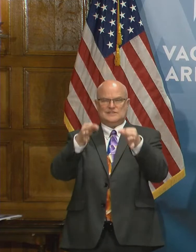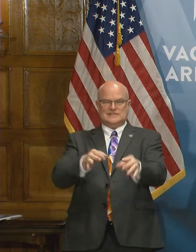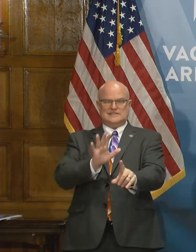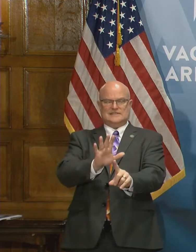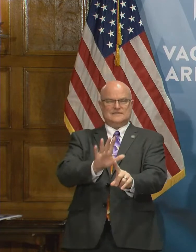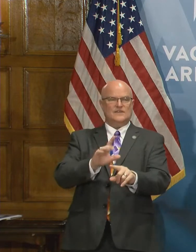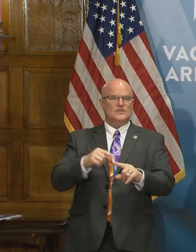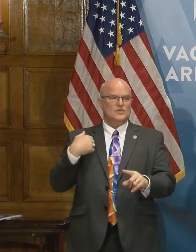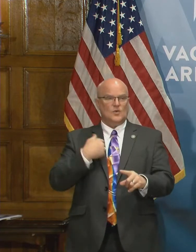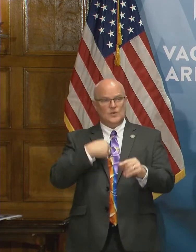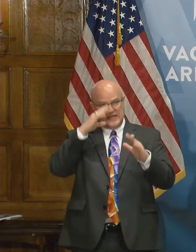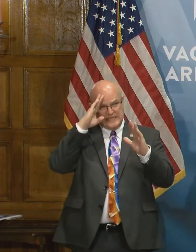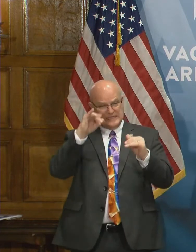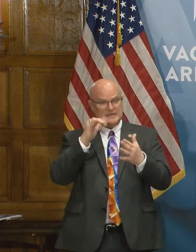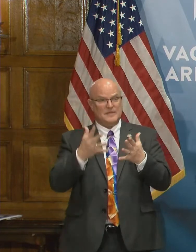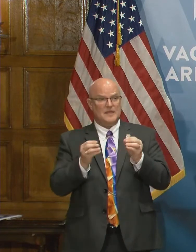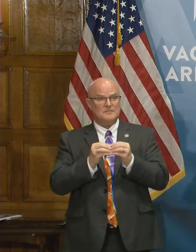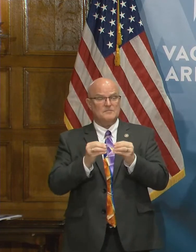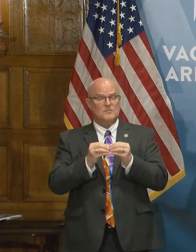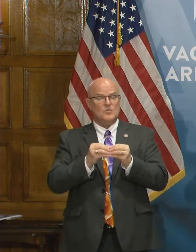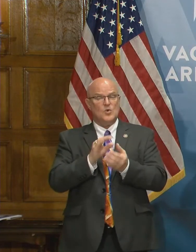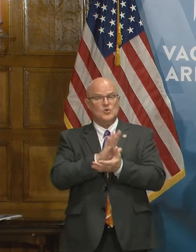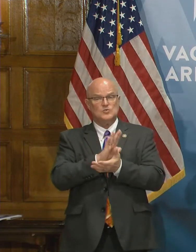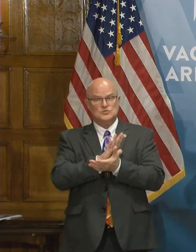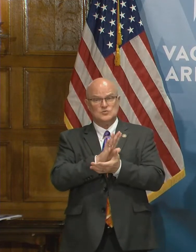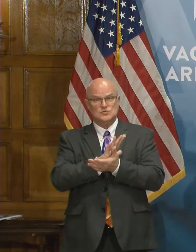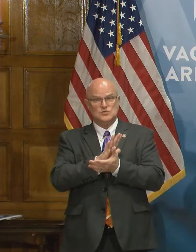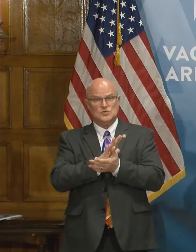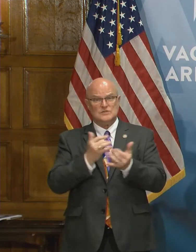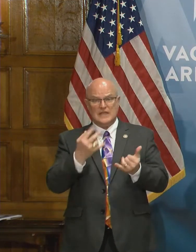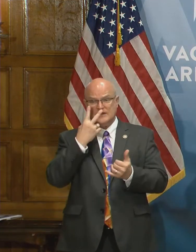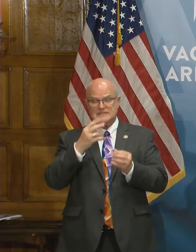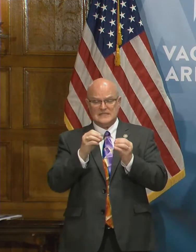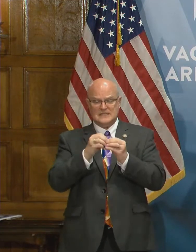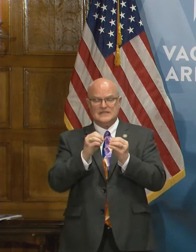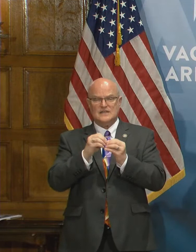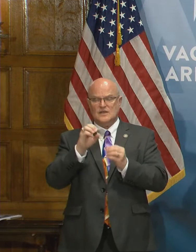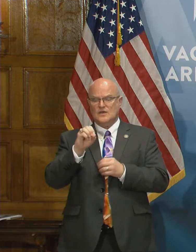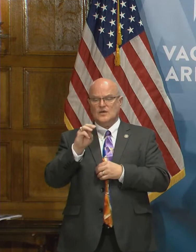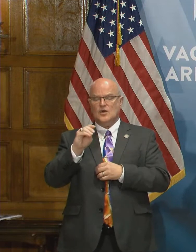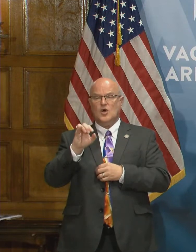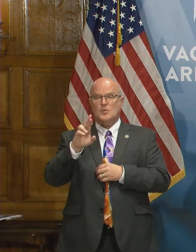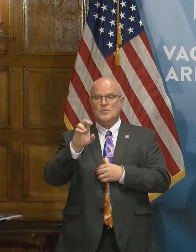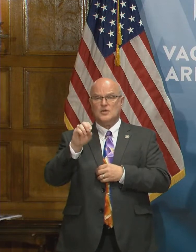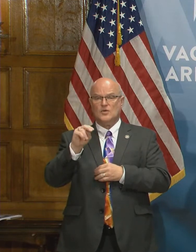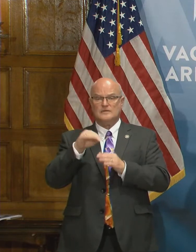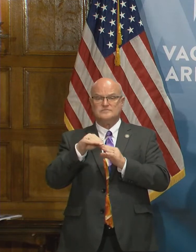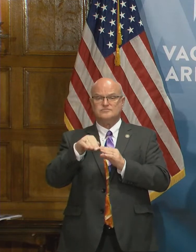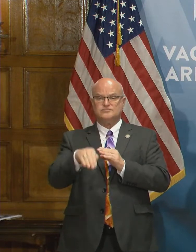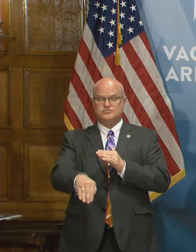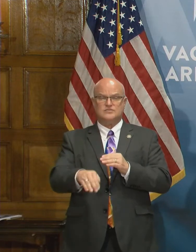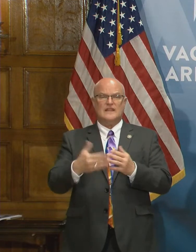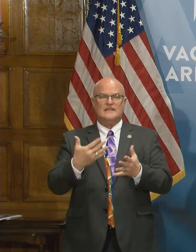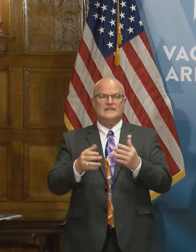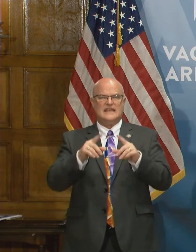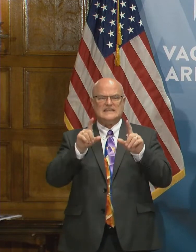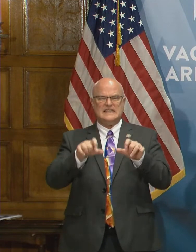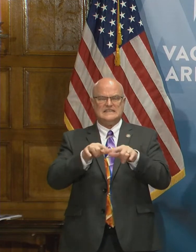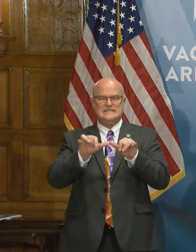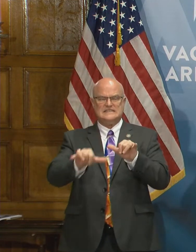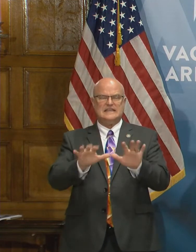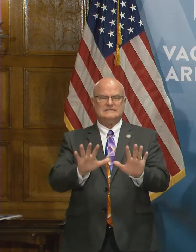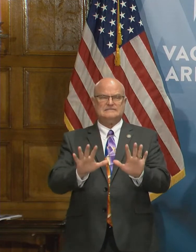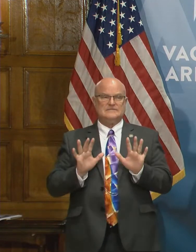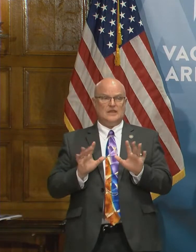And so we anticipate there may be some schools, as now we're seeing Omicron wane, that they may back off from that Test to Stay, but